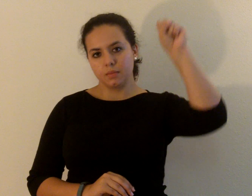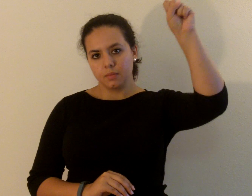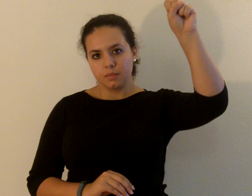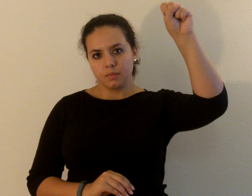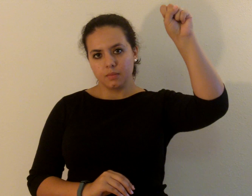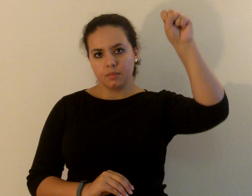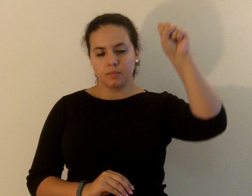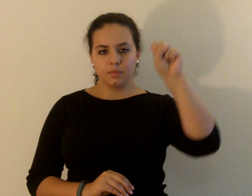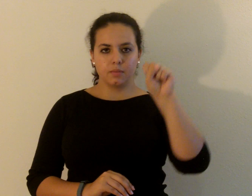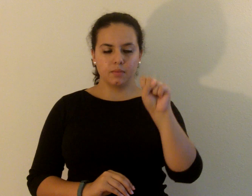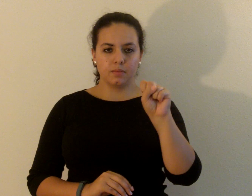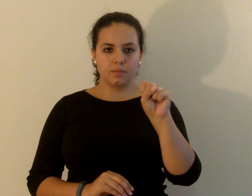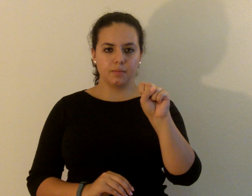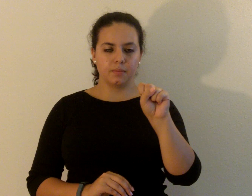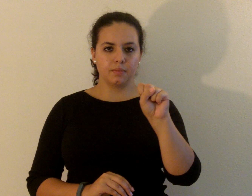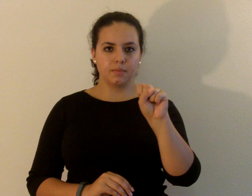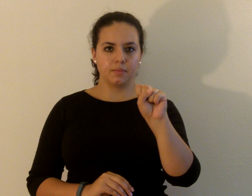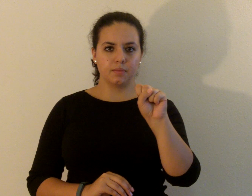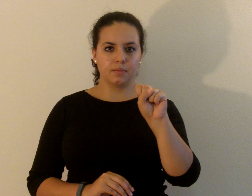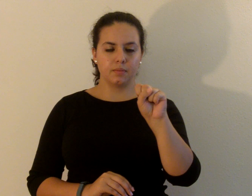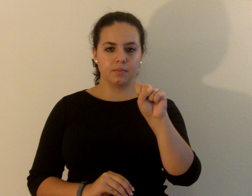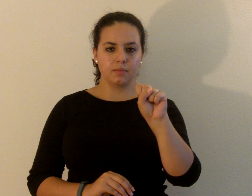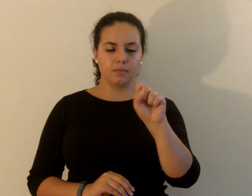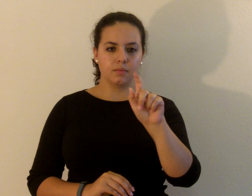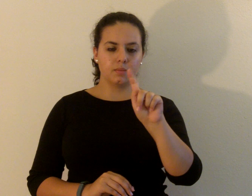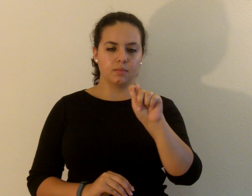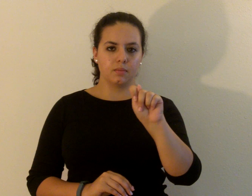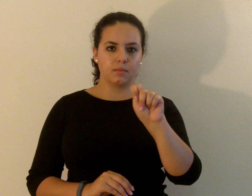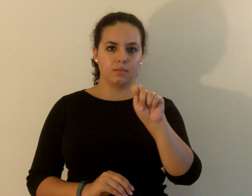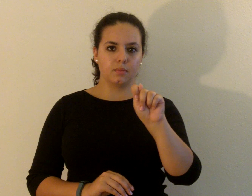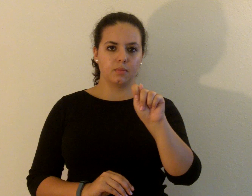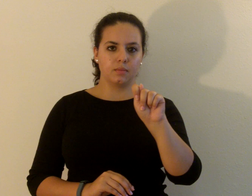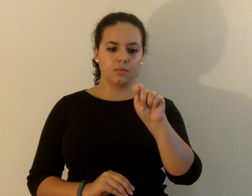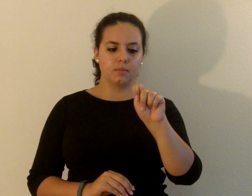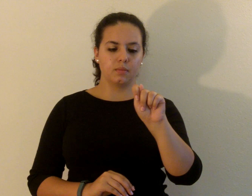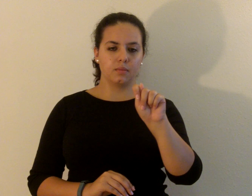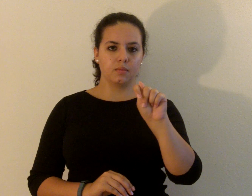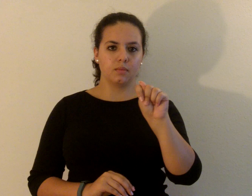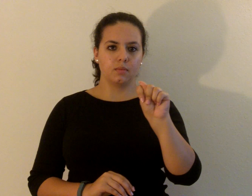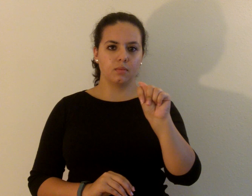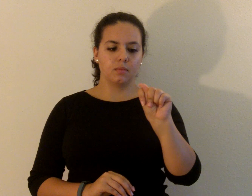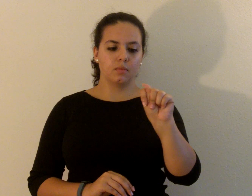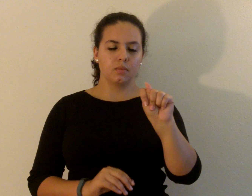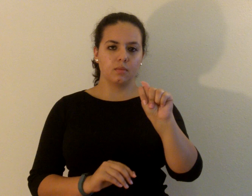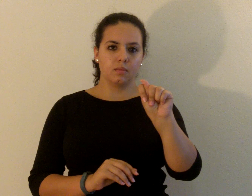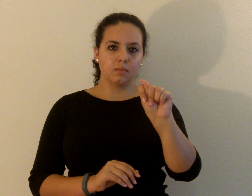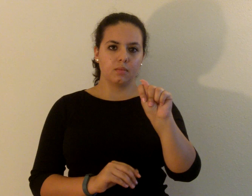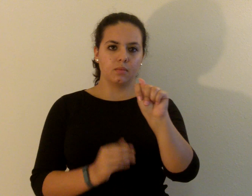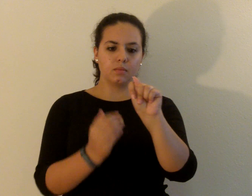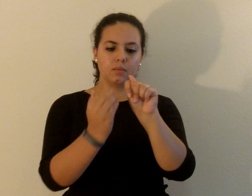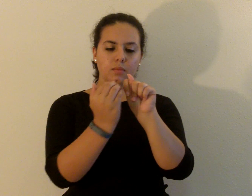soul. S. T, you can kind of see the T if we really exaggerate